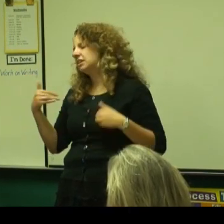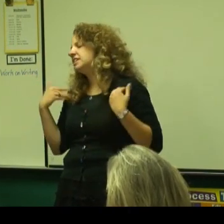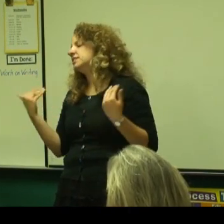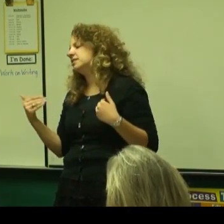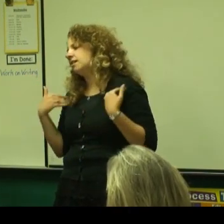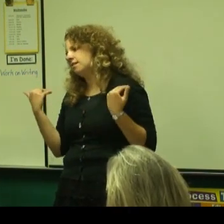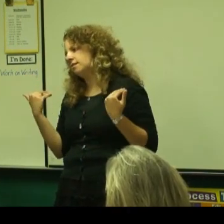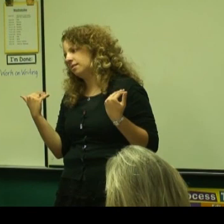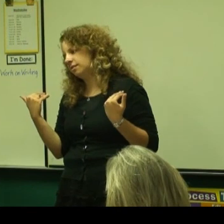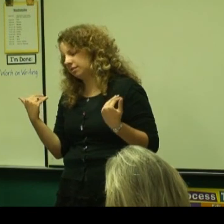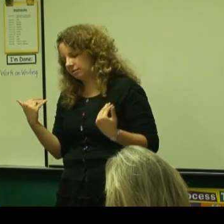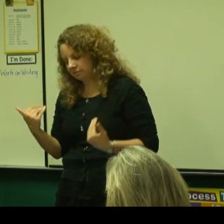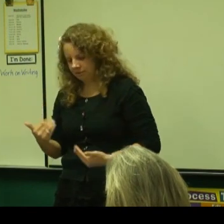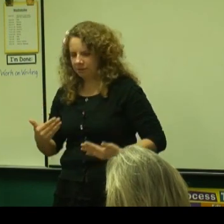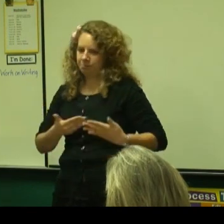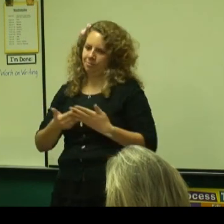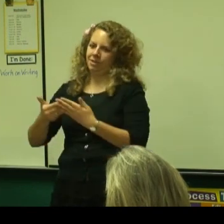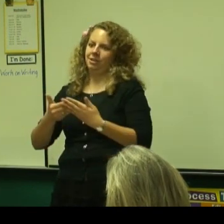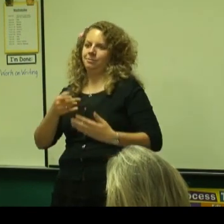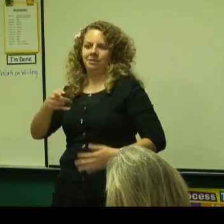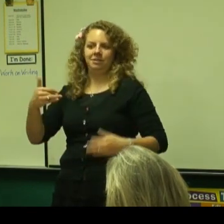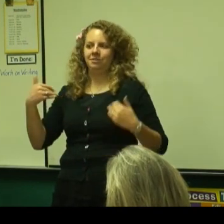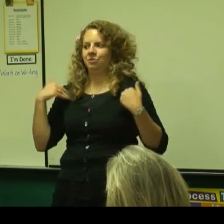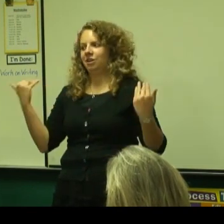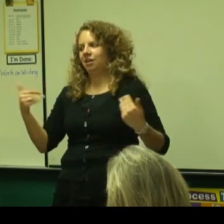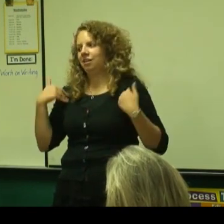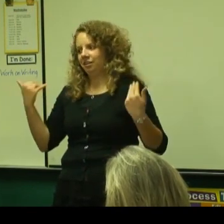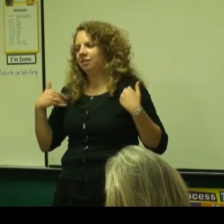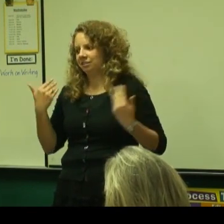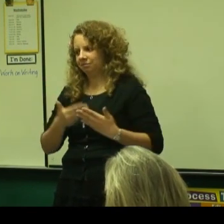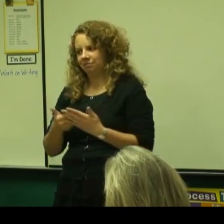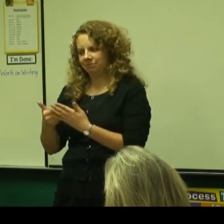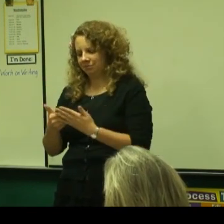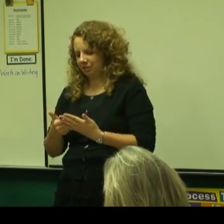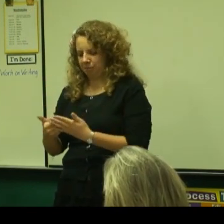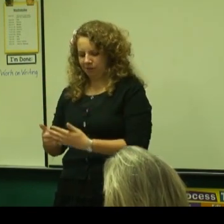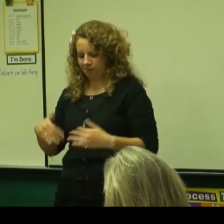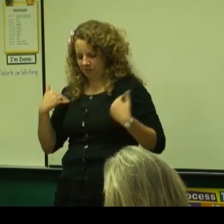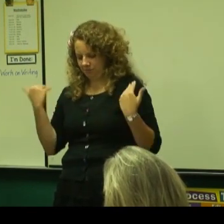he's young. Baby, he's young. Baby.